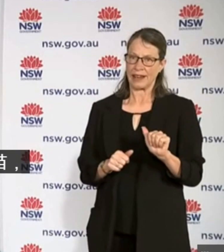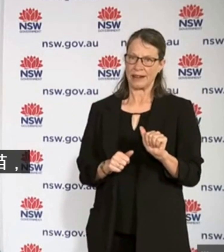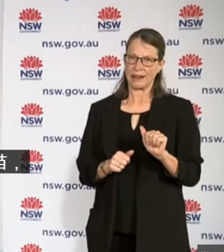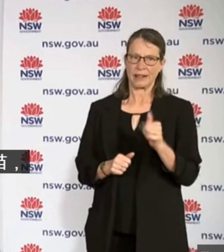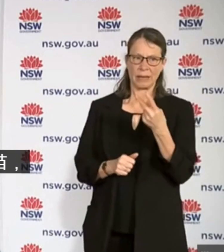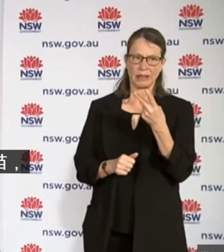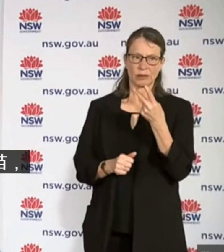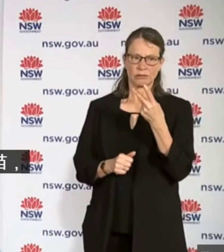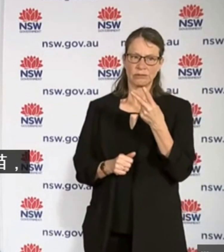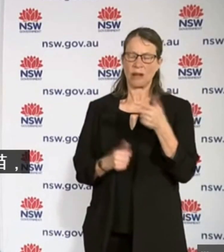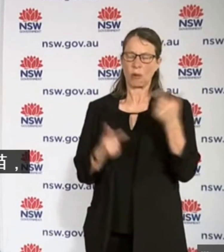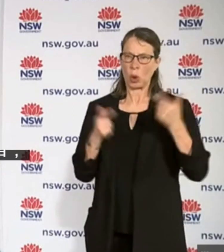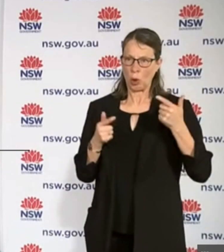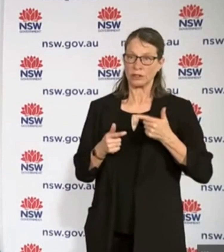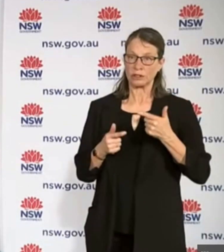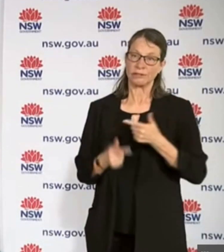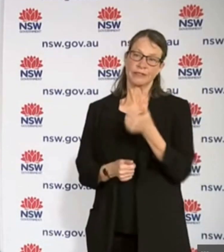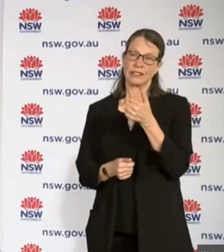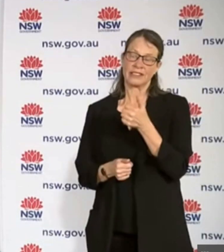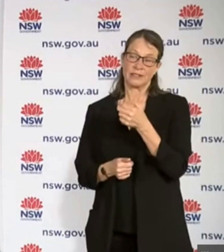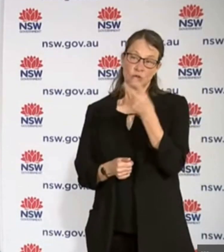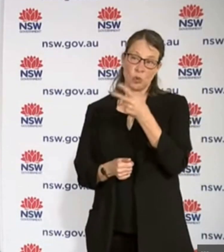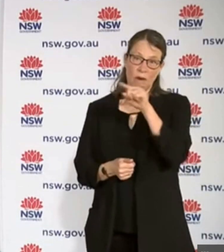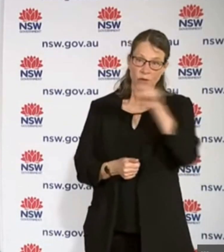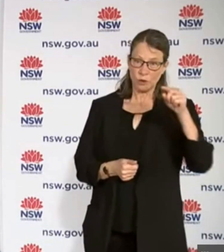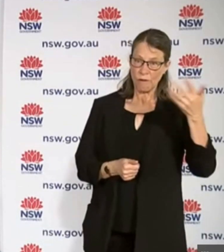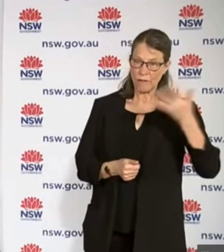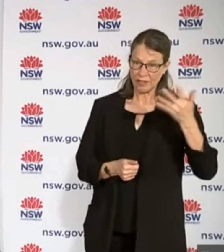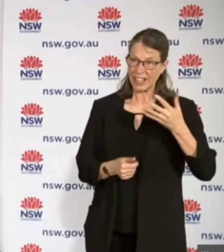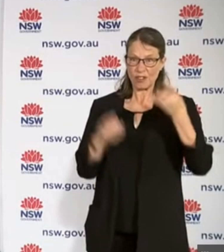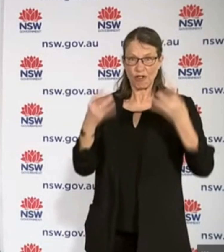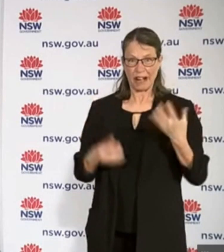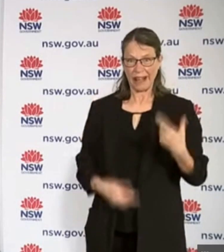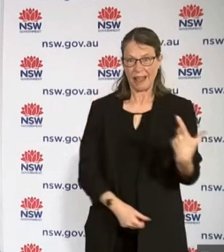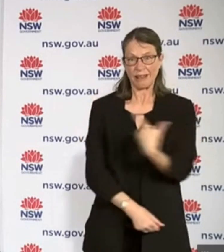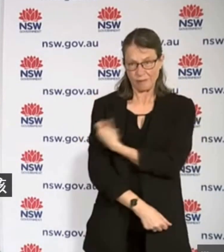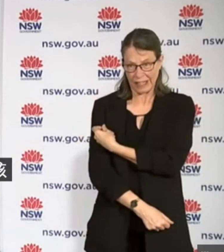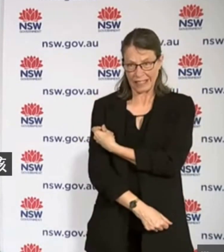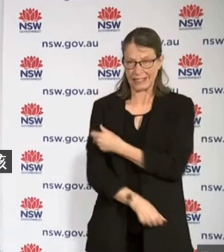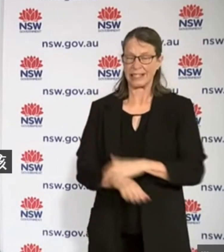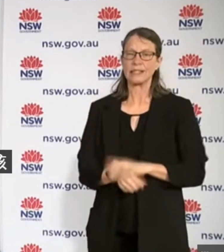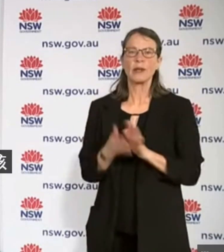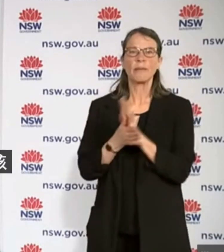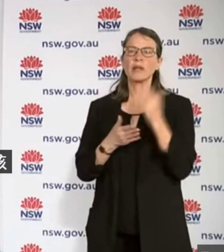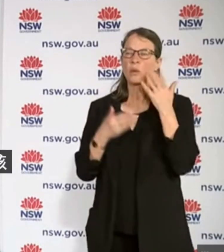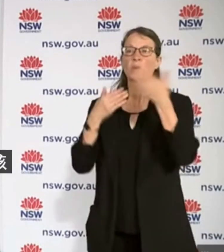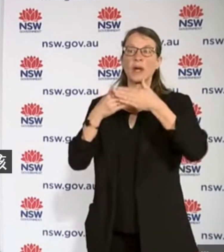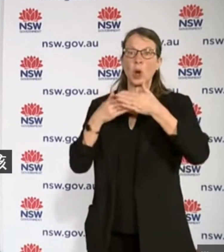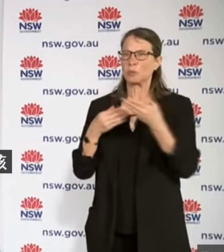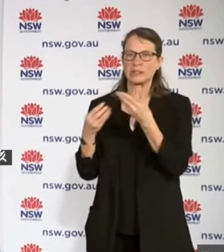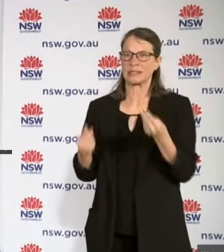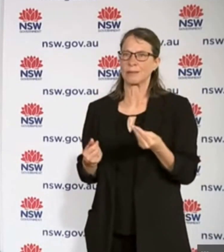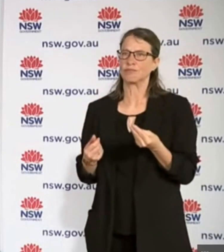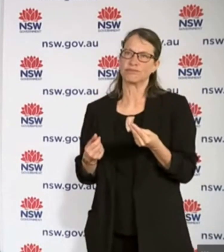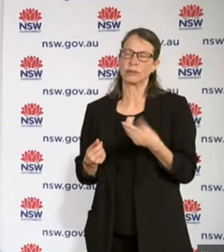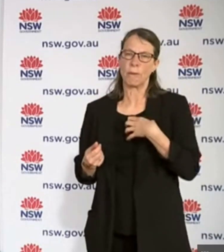time 2 weeks rolls around and we open on the 11th of October, the effect of those vaccinations would have already come into place. So